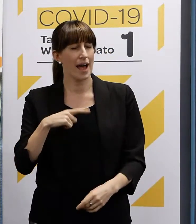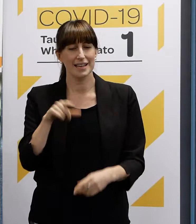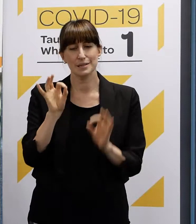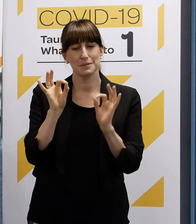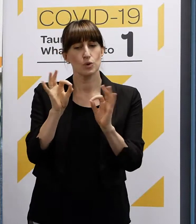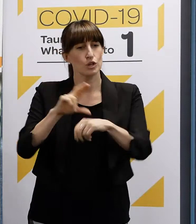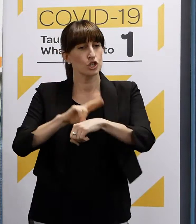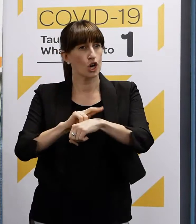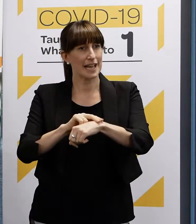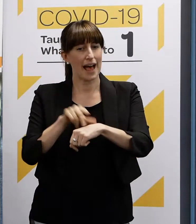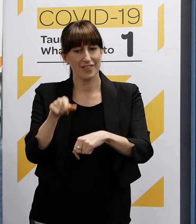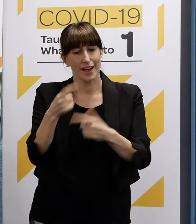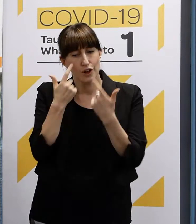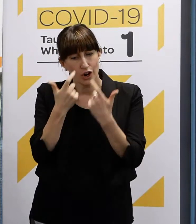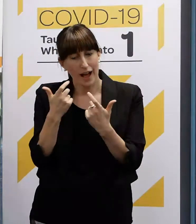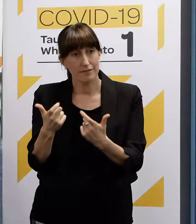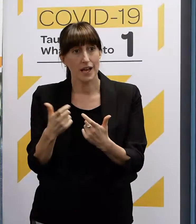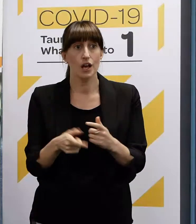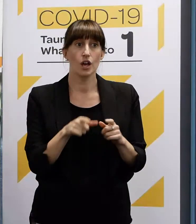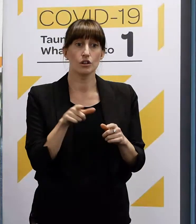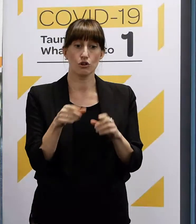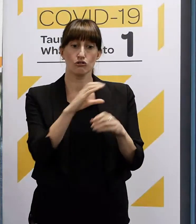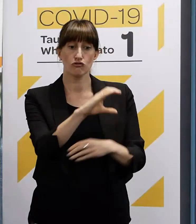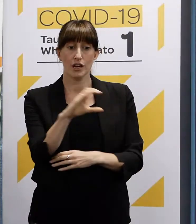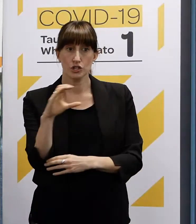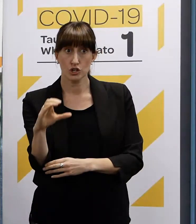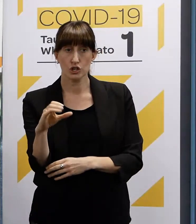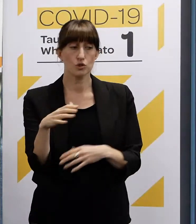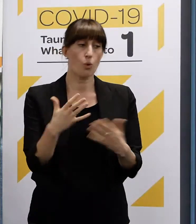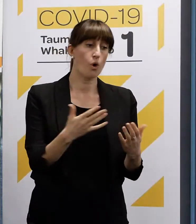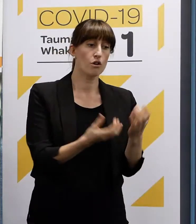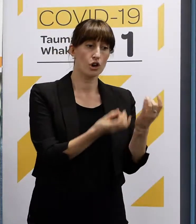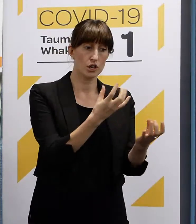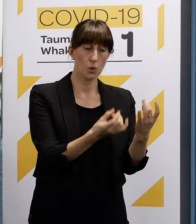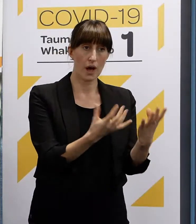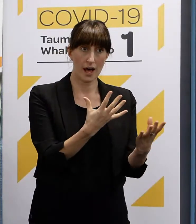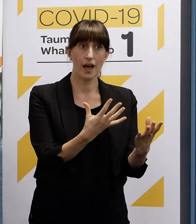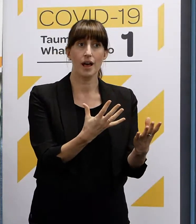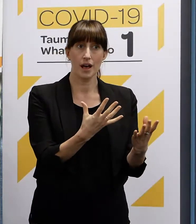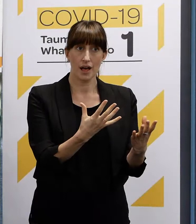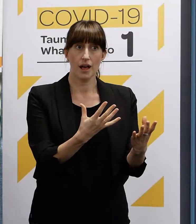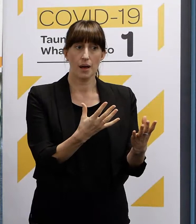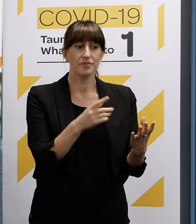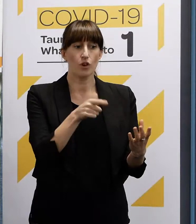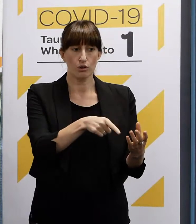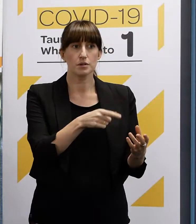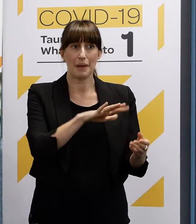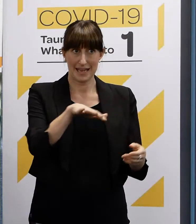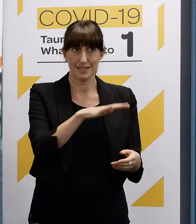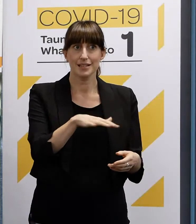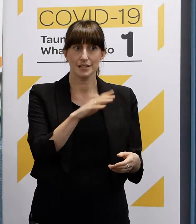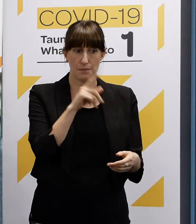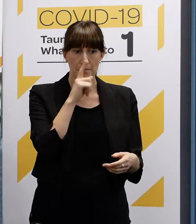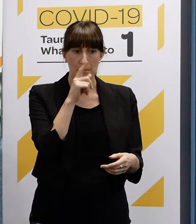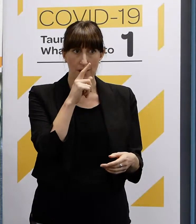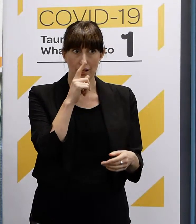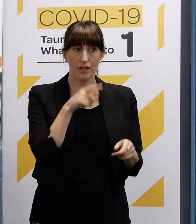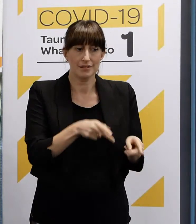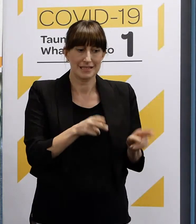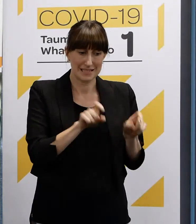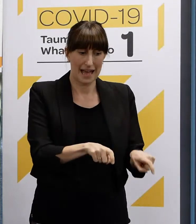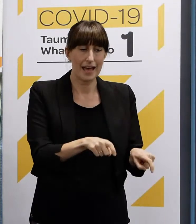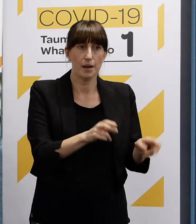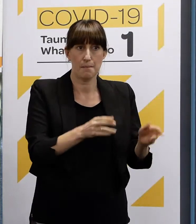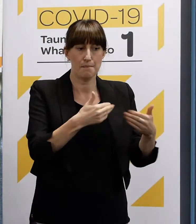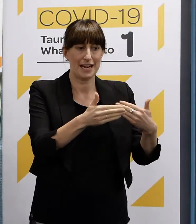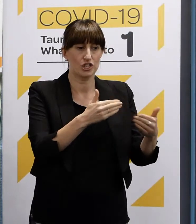care. Likewise, in both Christchurch and Rotorua, there will be an area that can be used as a quarantine type facility to ensure